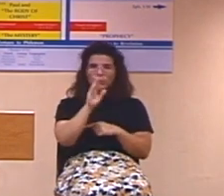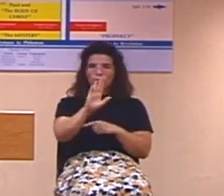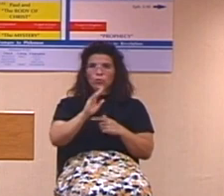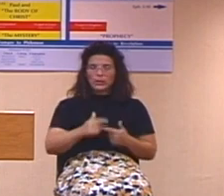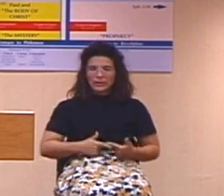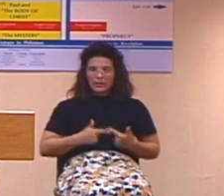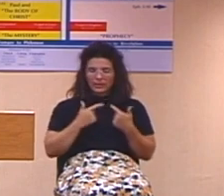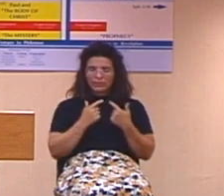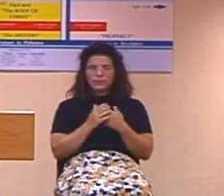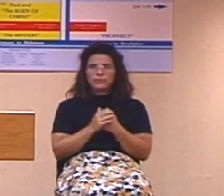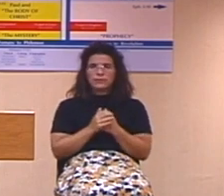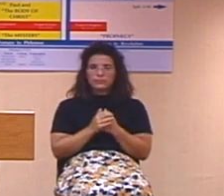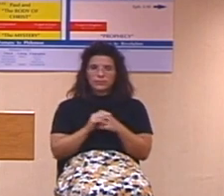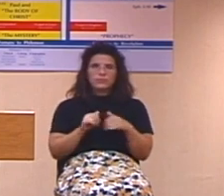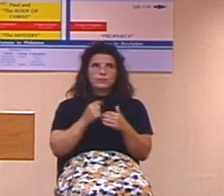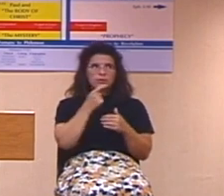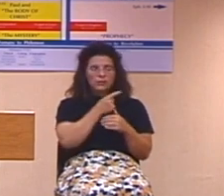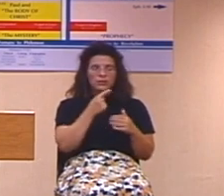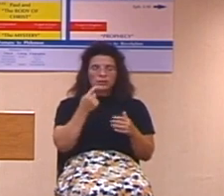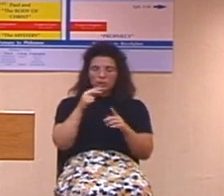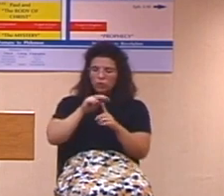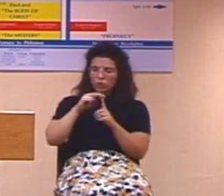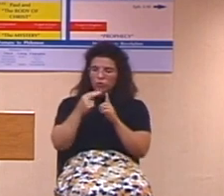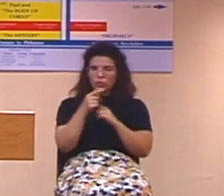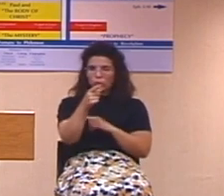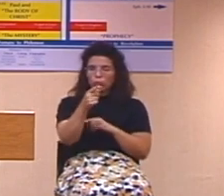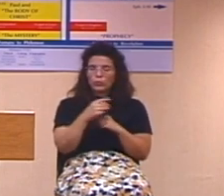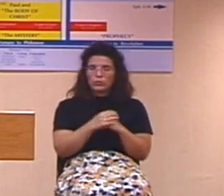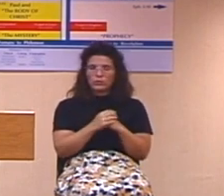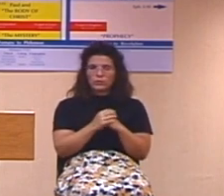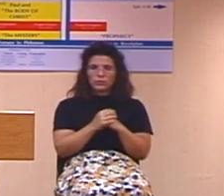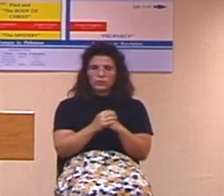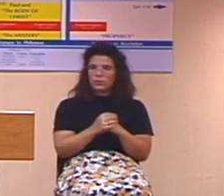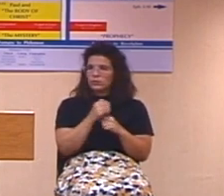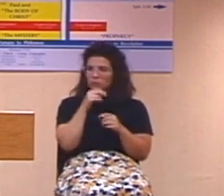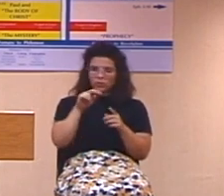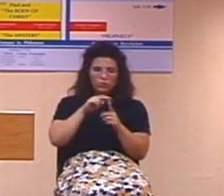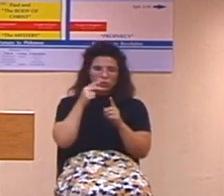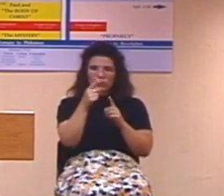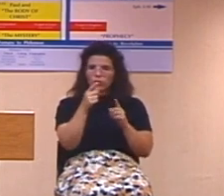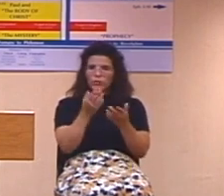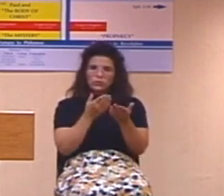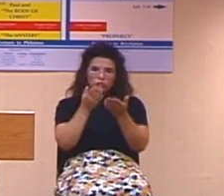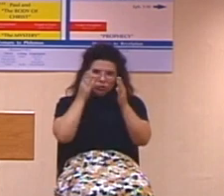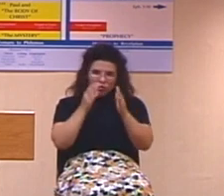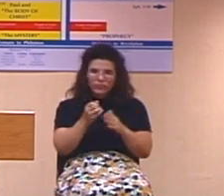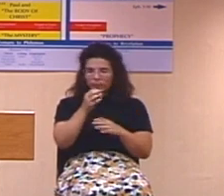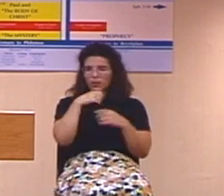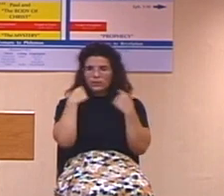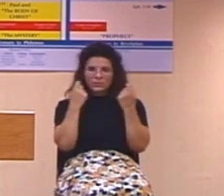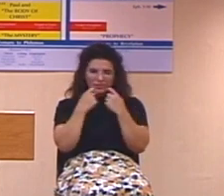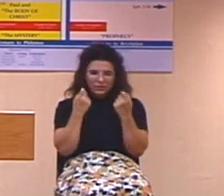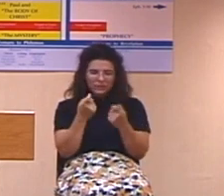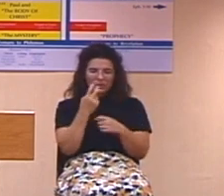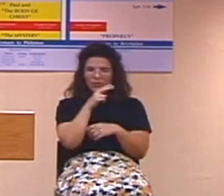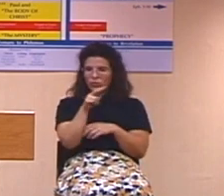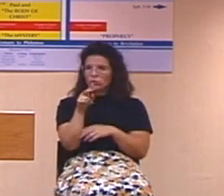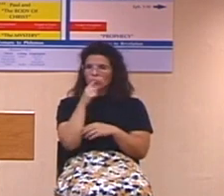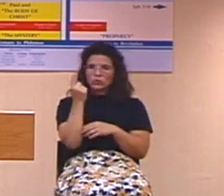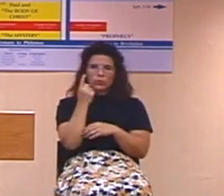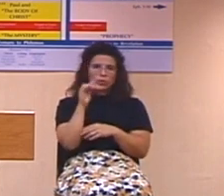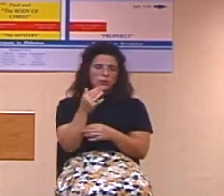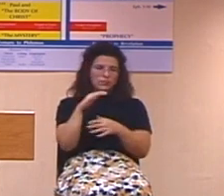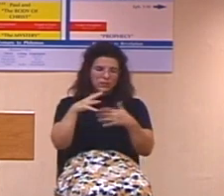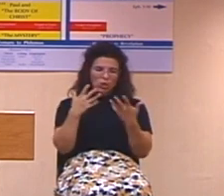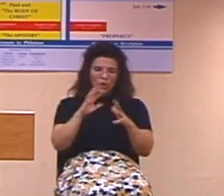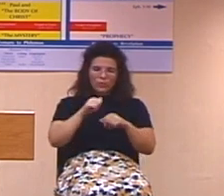life. How does he look at you? He doesn't look at you as a servant of sin. He looks at you as someone that's been